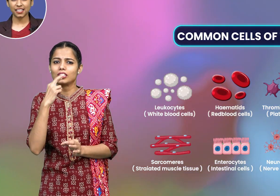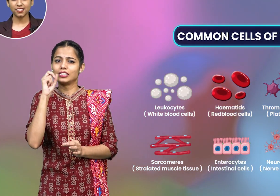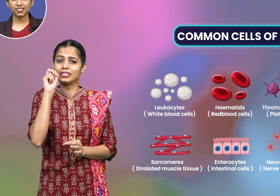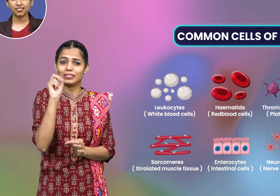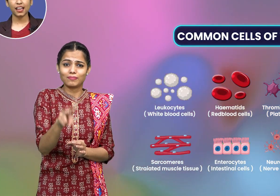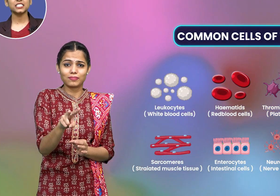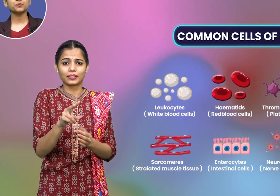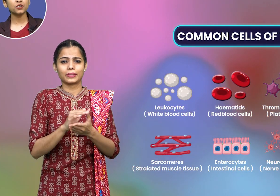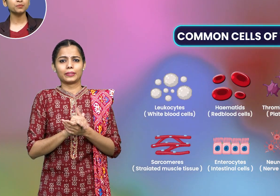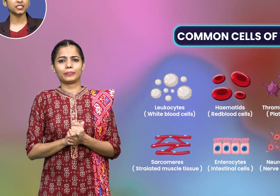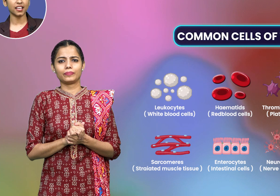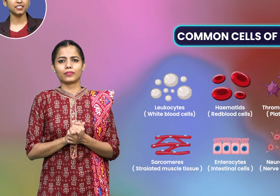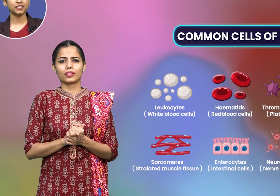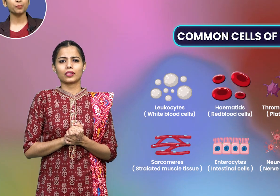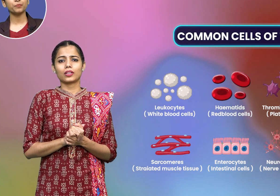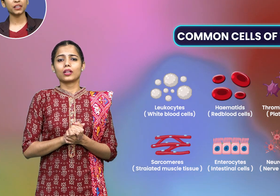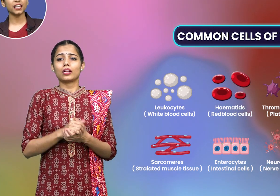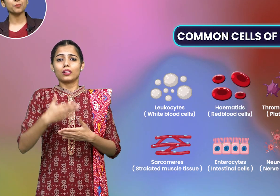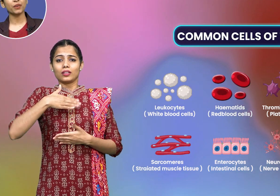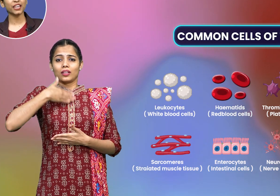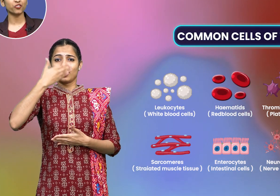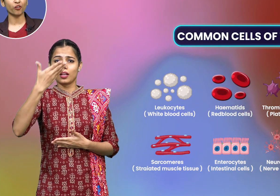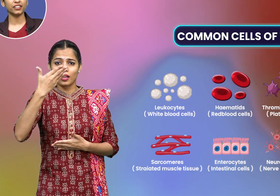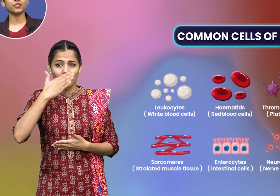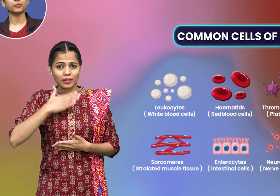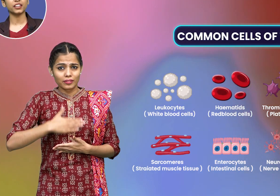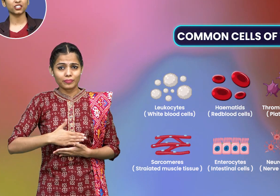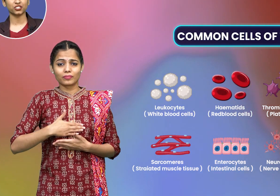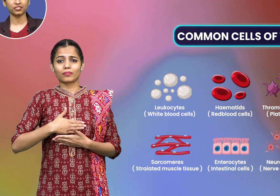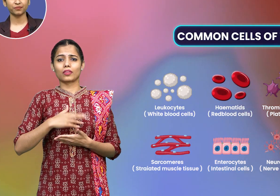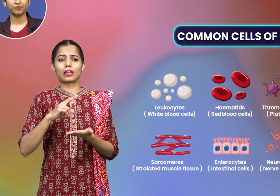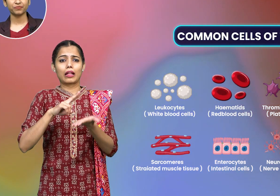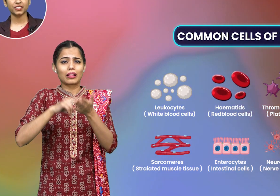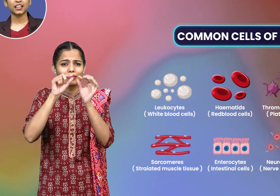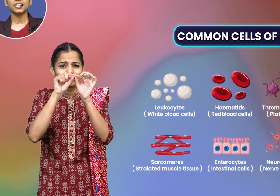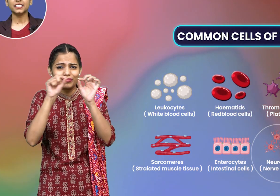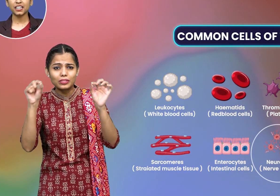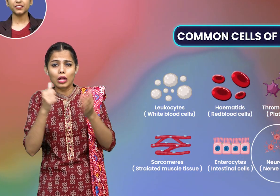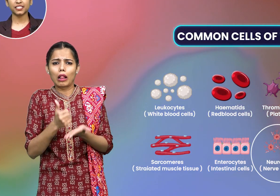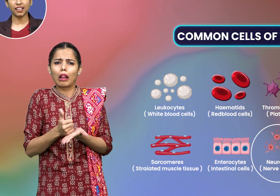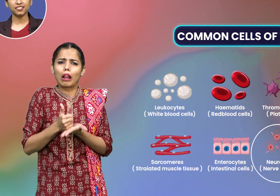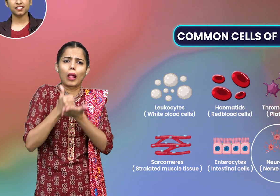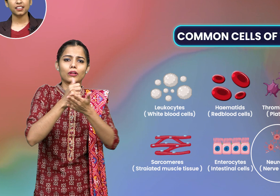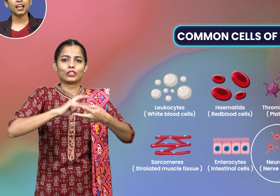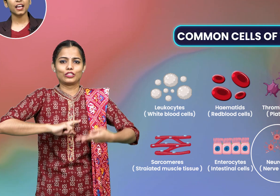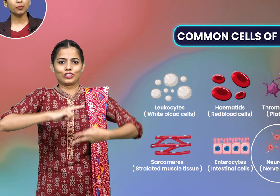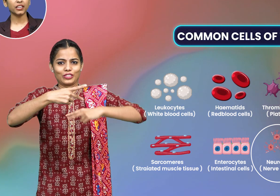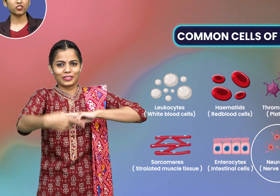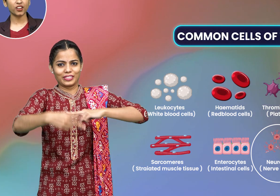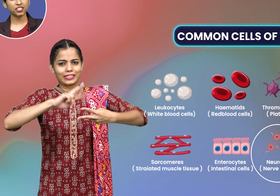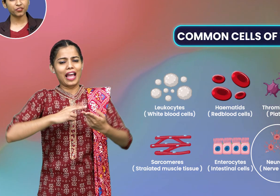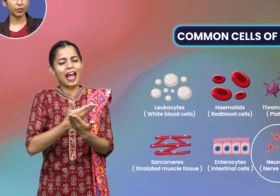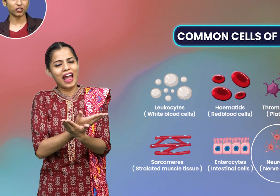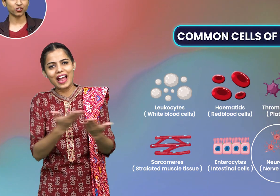egg cells and sperm cells play a main role in reproduction. Nerve cells help